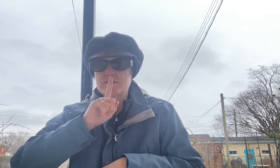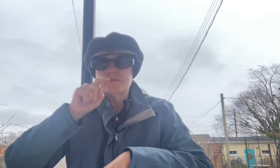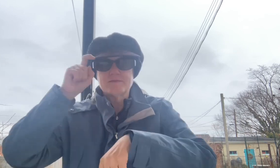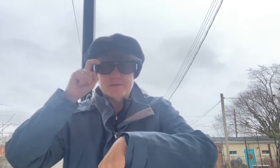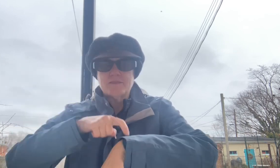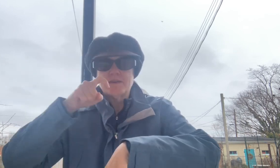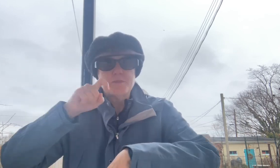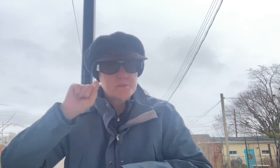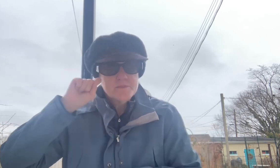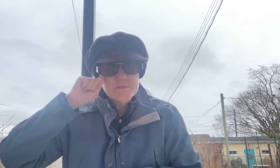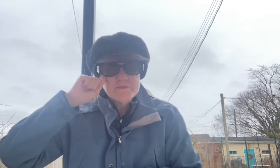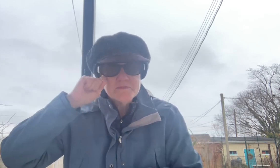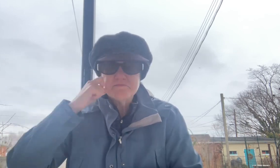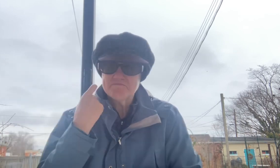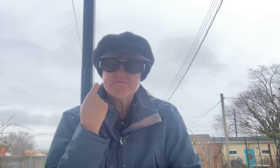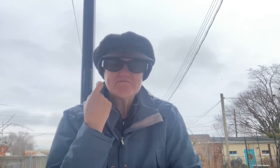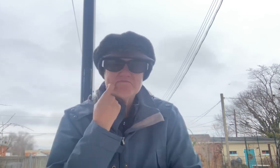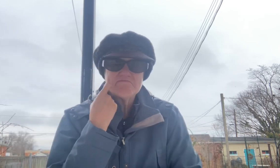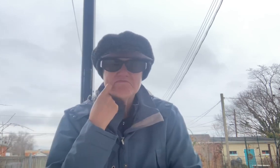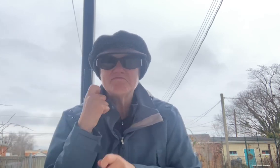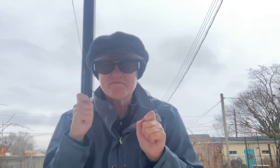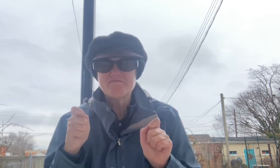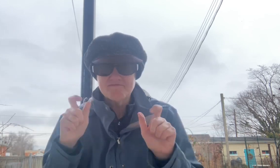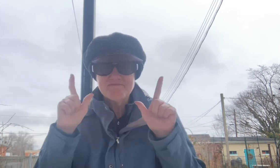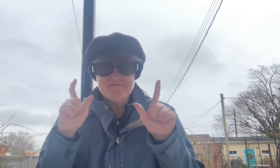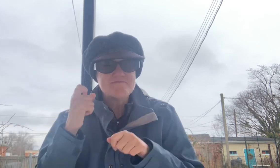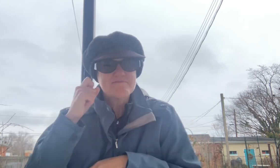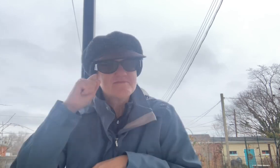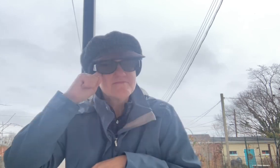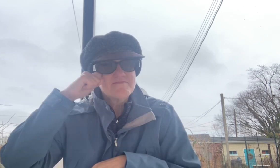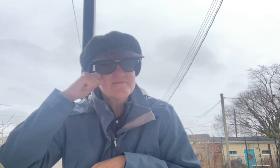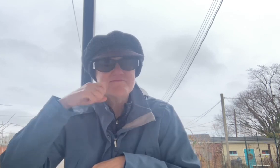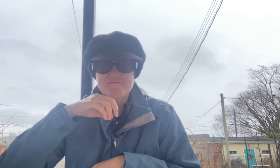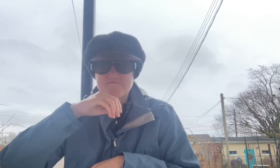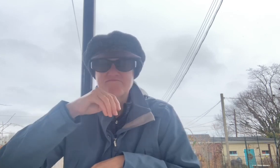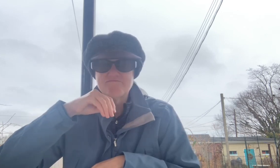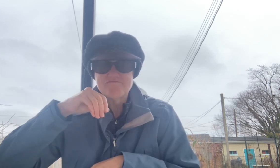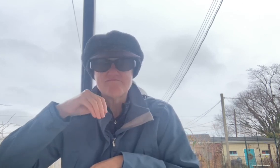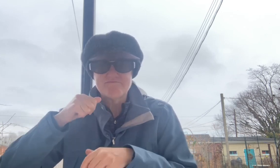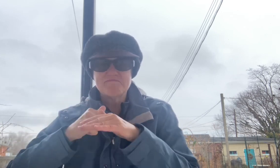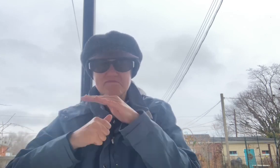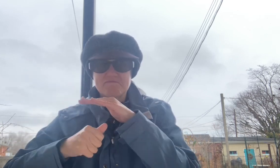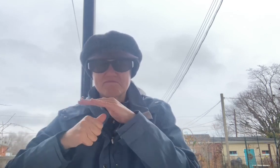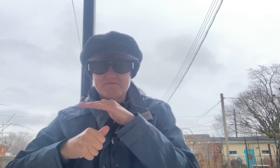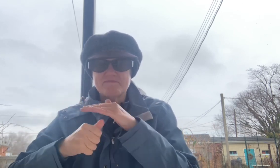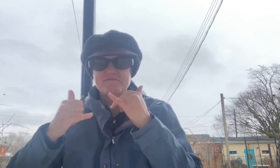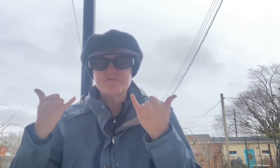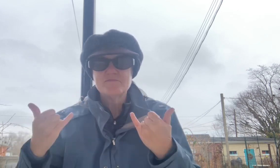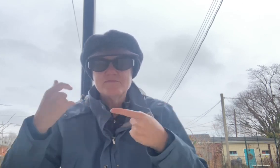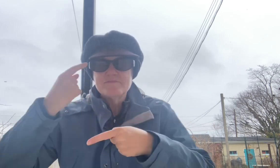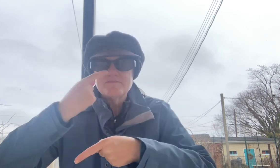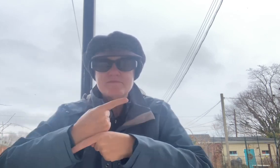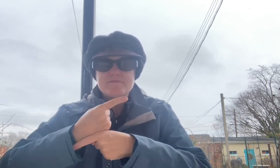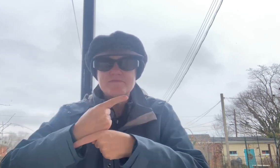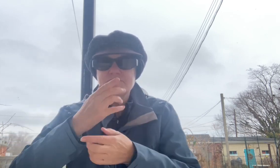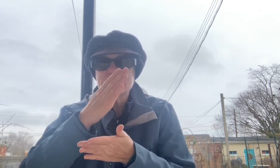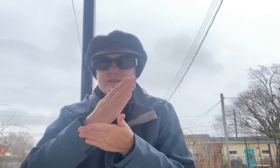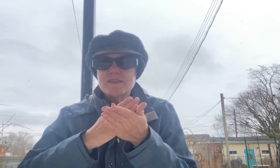some seeds, it is time, like onions. We sowed those in our most recent vlog